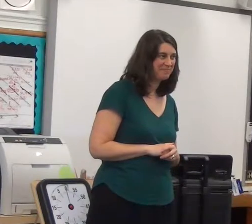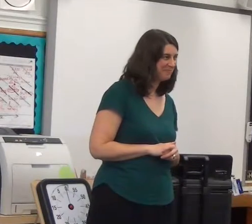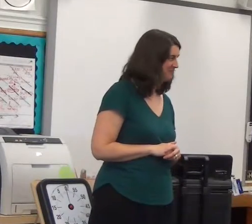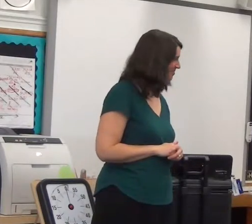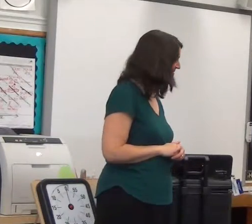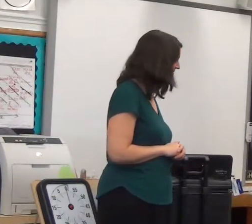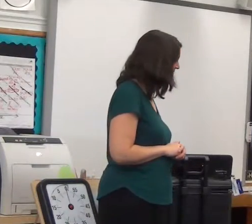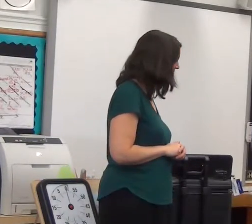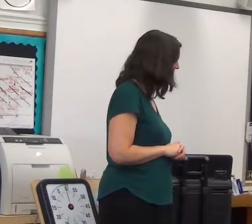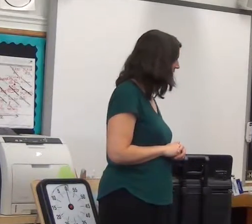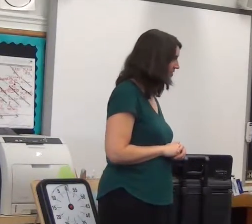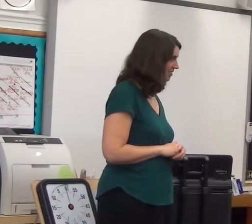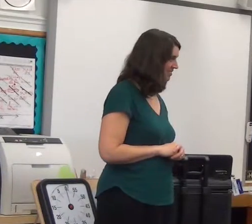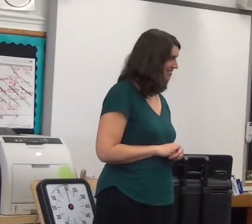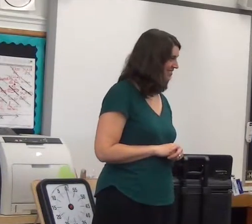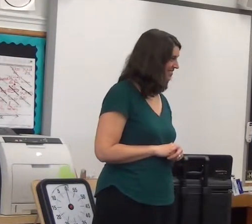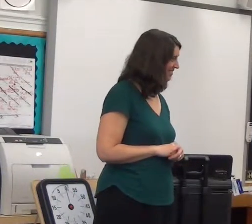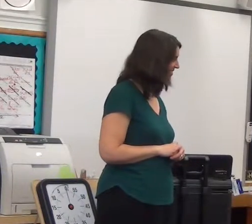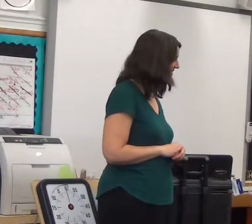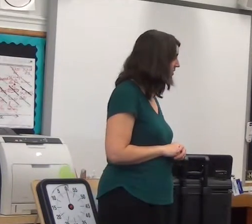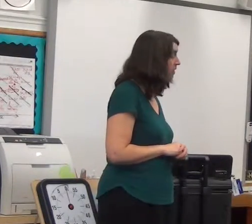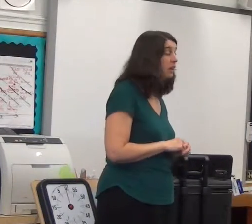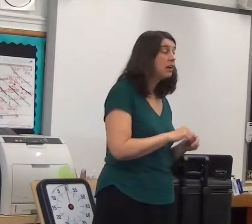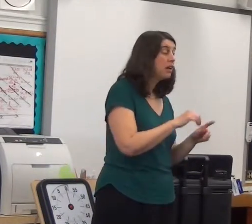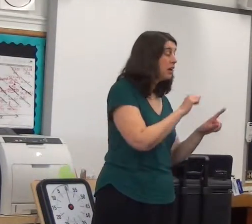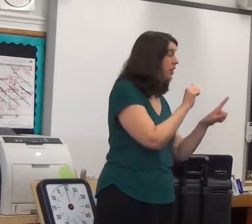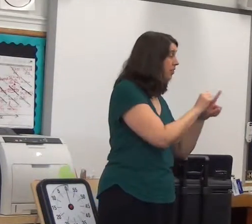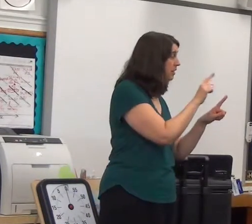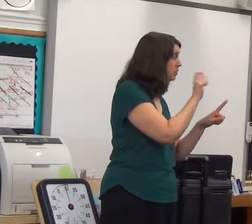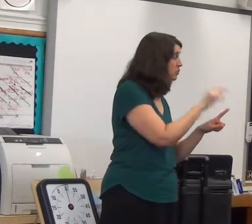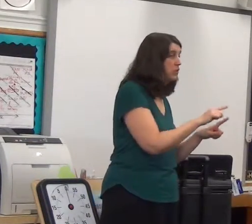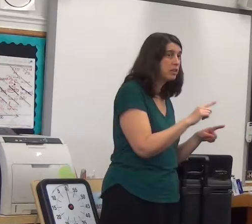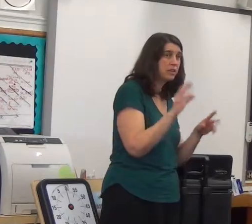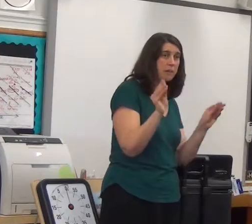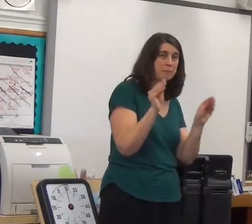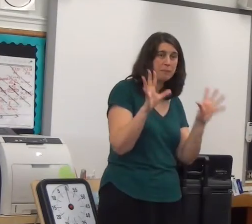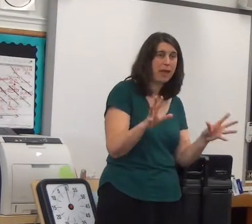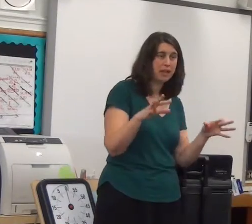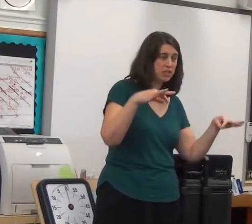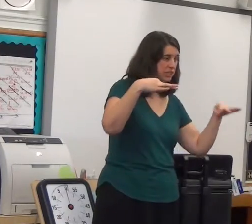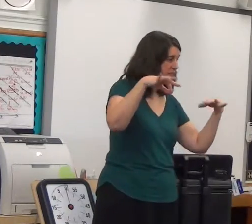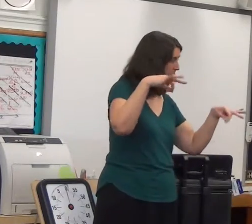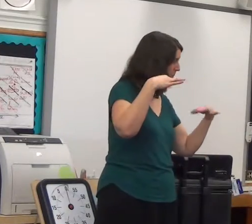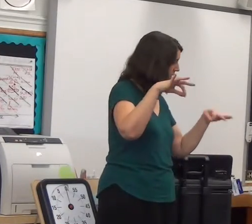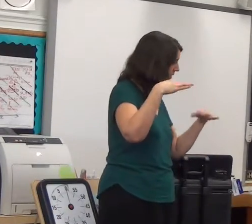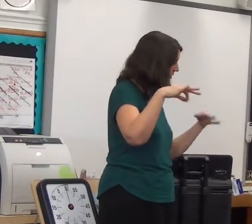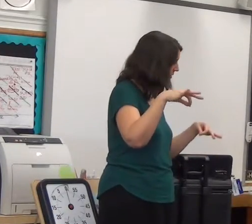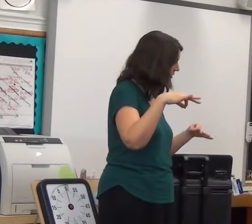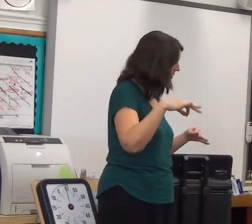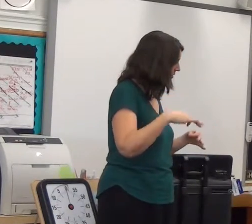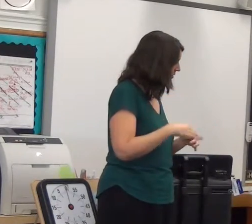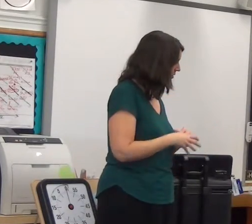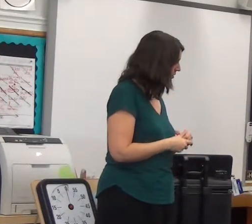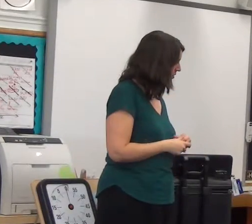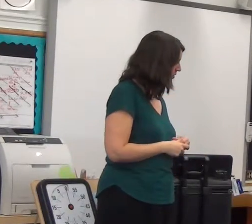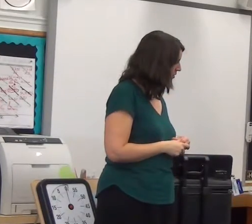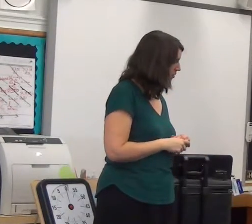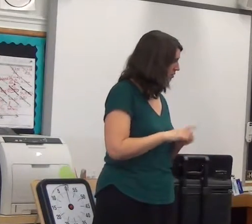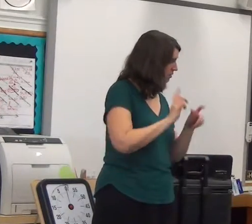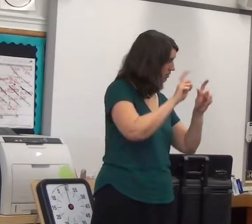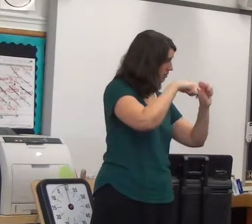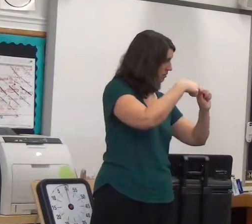Come on. This riddle involves this magic napkin. With a